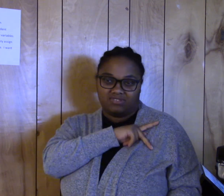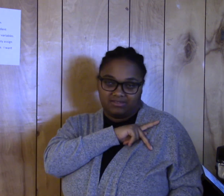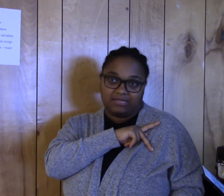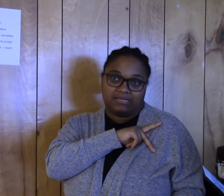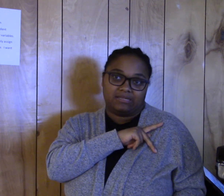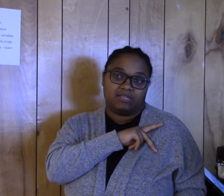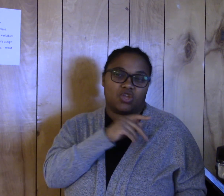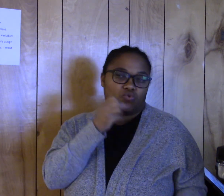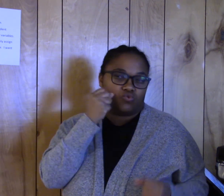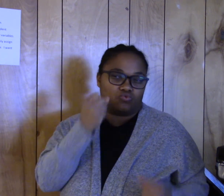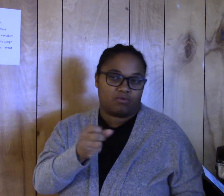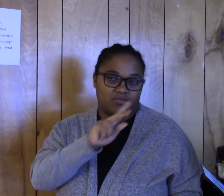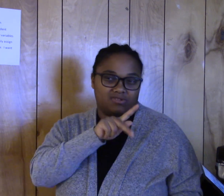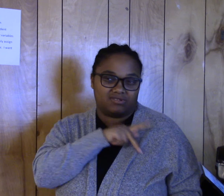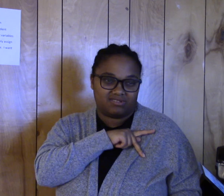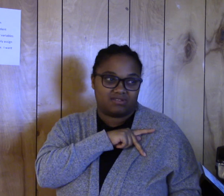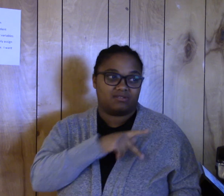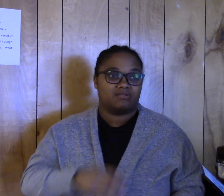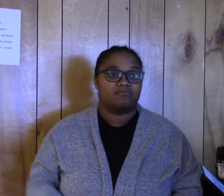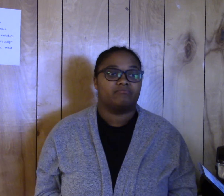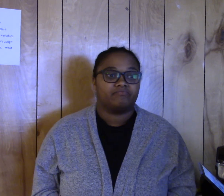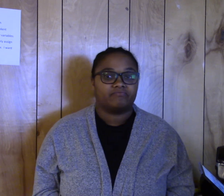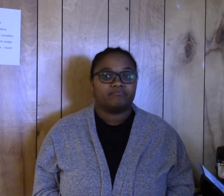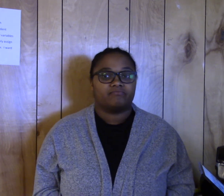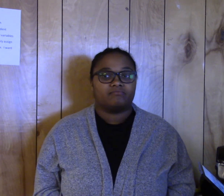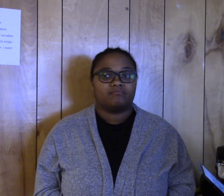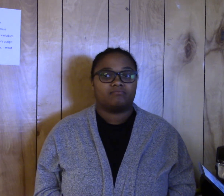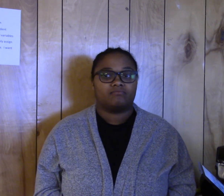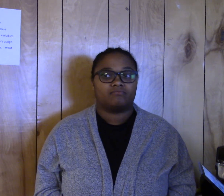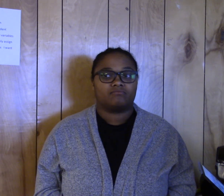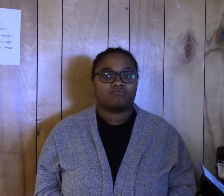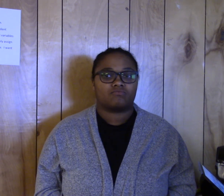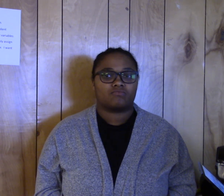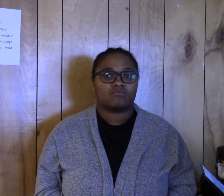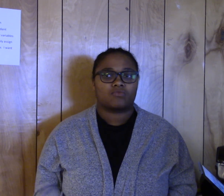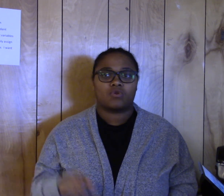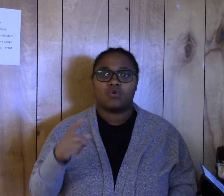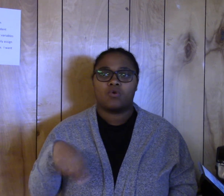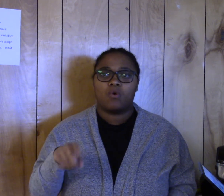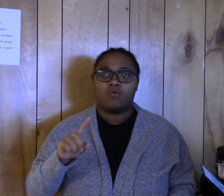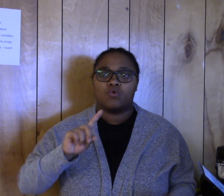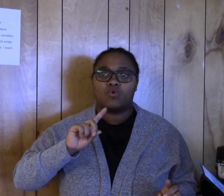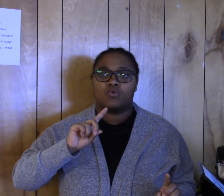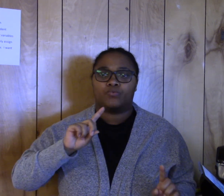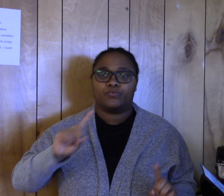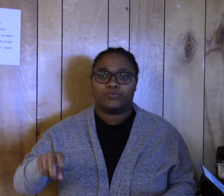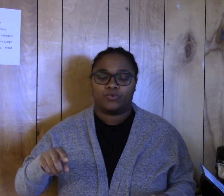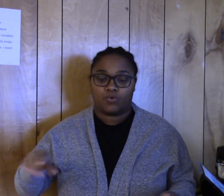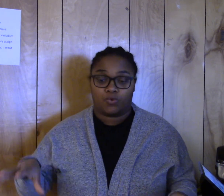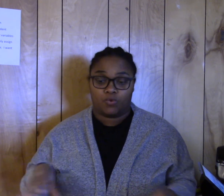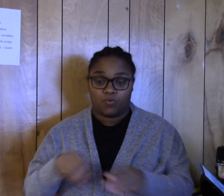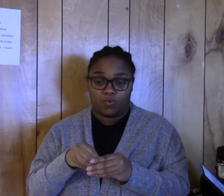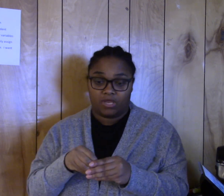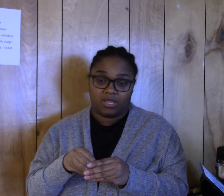Anybody ever go to a wedding with a date, like a real date, not just somebody that you asked to go as eye